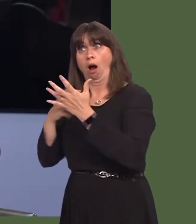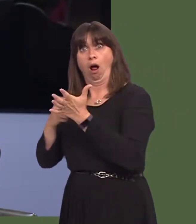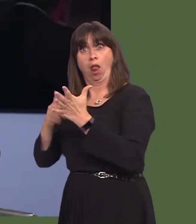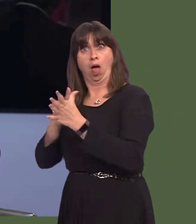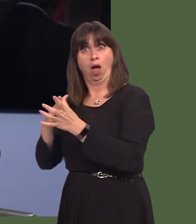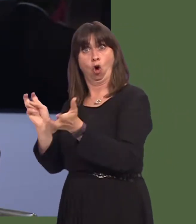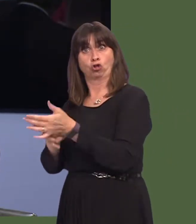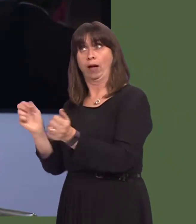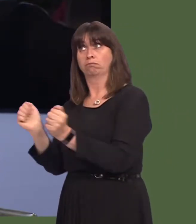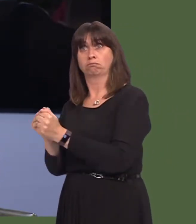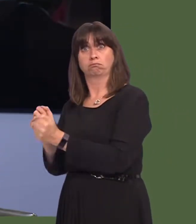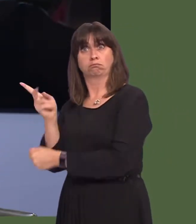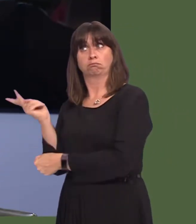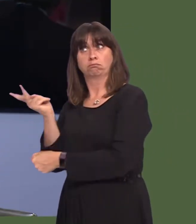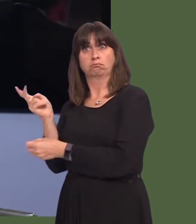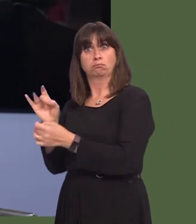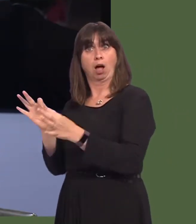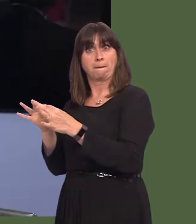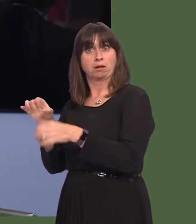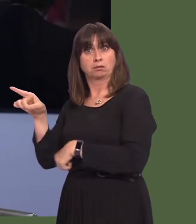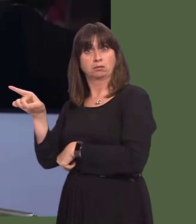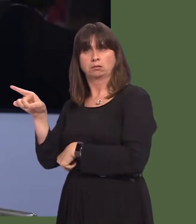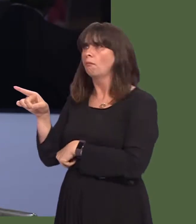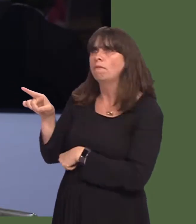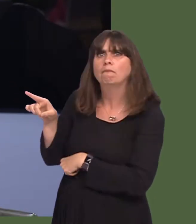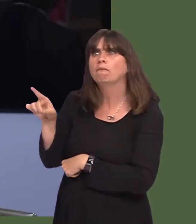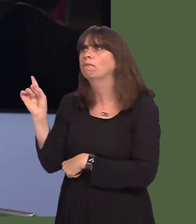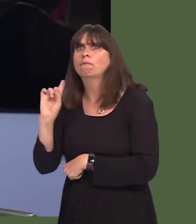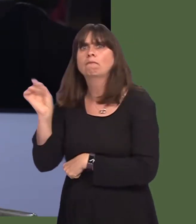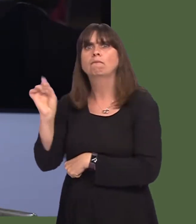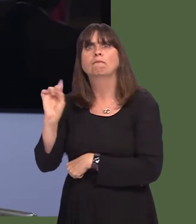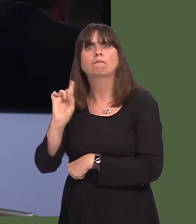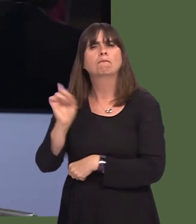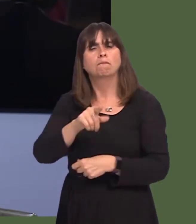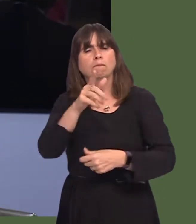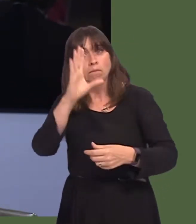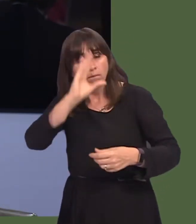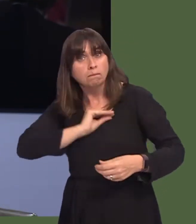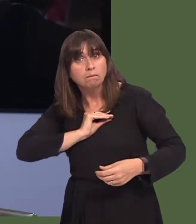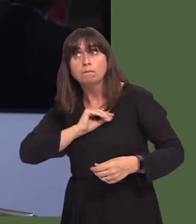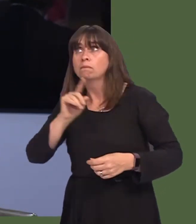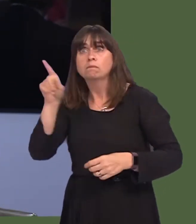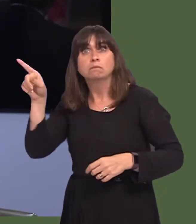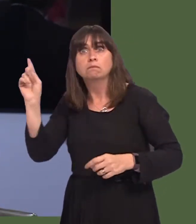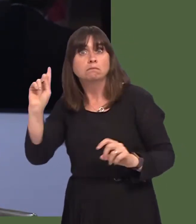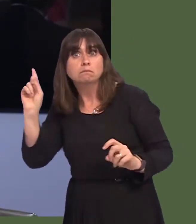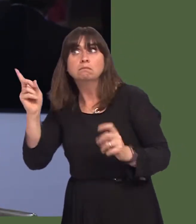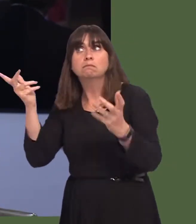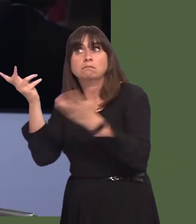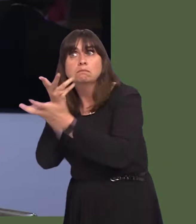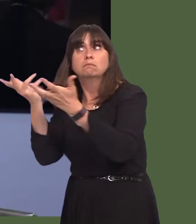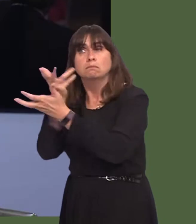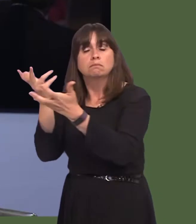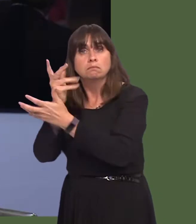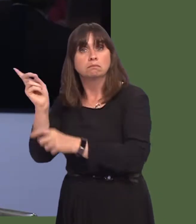Perhaps you won't be able to tell us until you've spoken to the Cabinet Secretary after his discussion, but will you inform the Assembly whether and what discussions